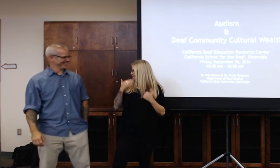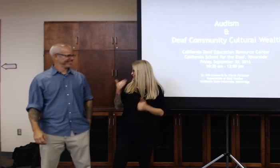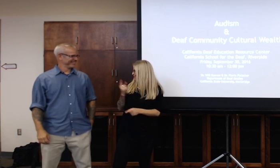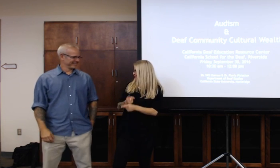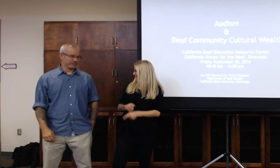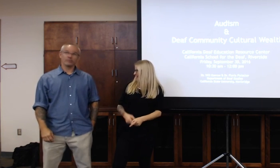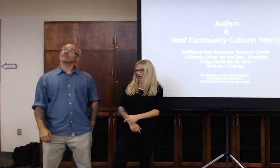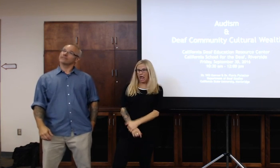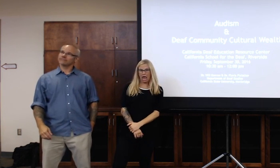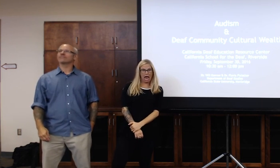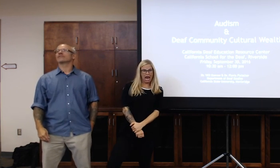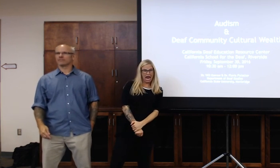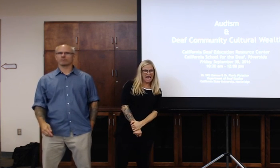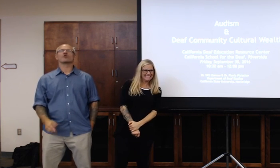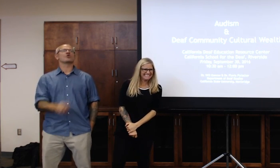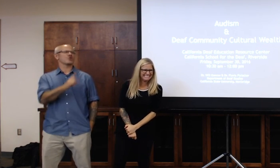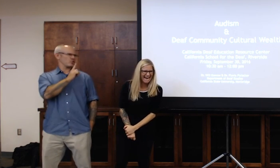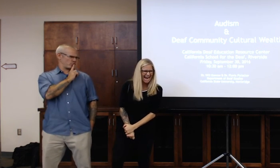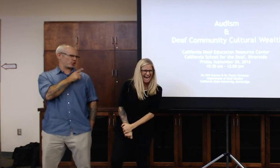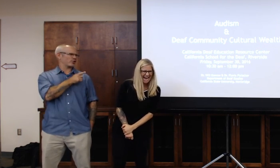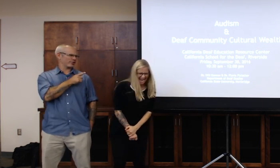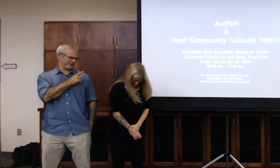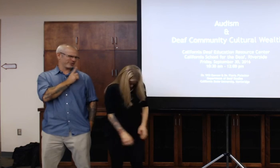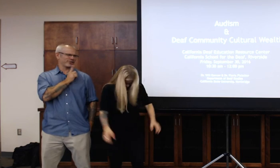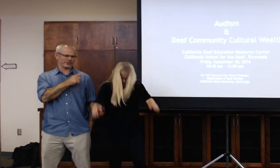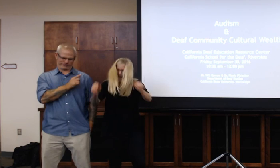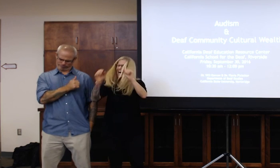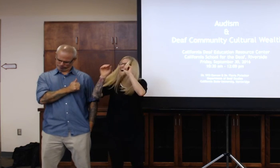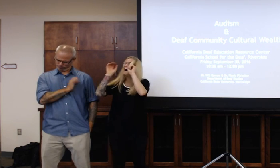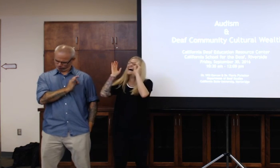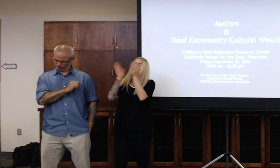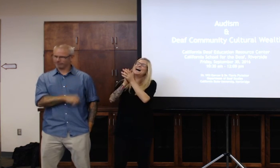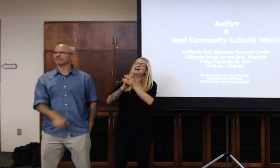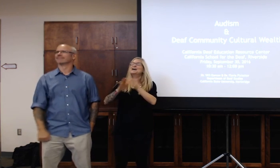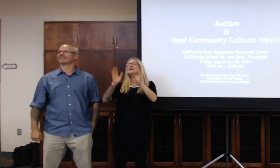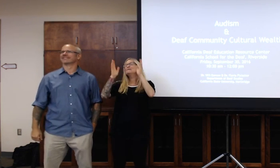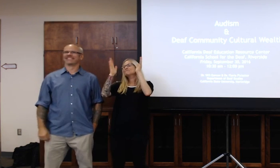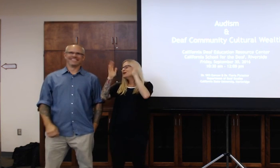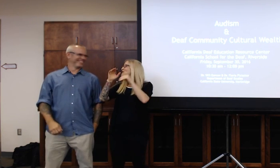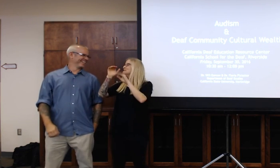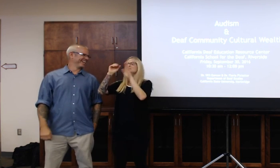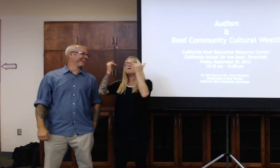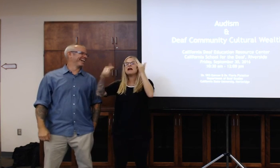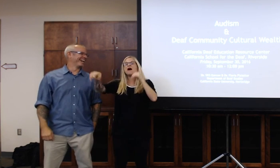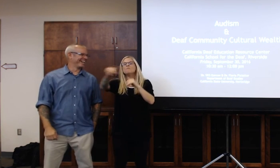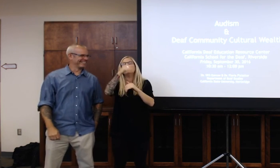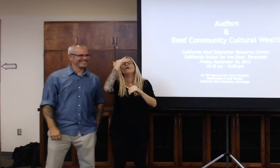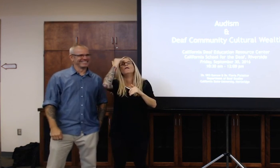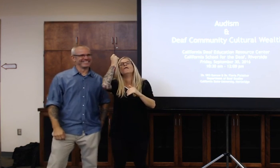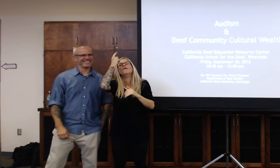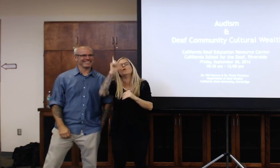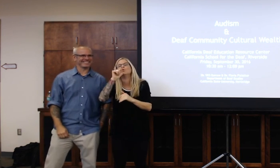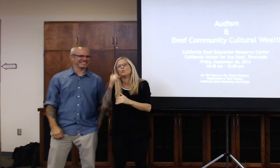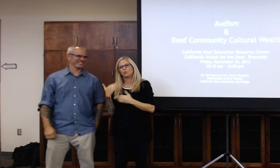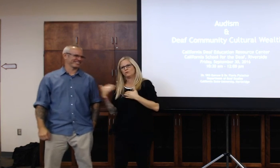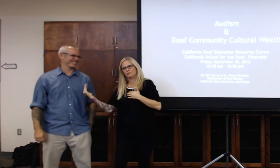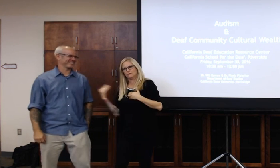Life's good, though, right? Yeah, sure, honey. Yeah, all right. All right. So, now that you understand a little bit about who